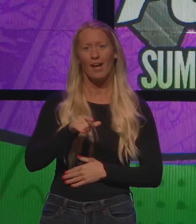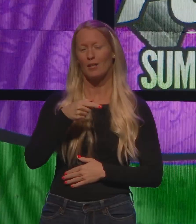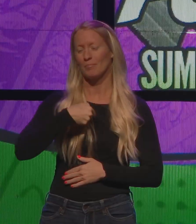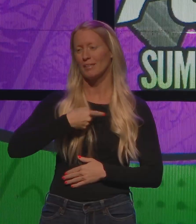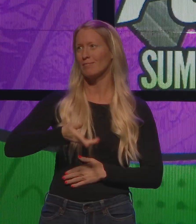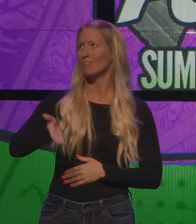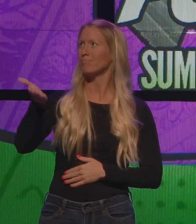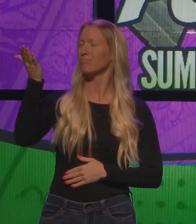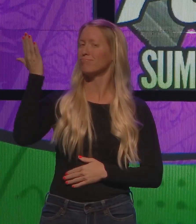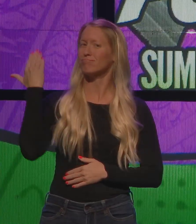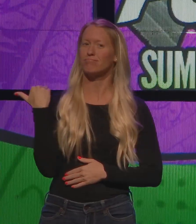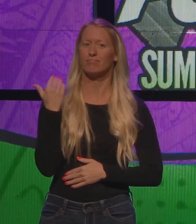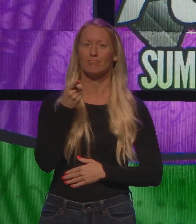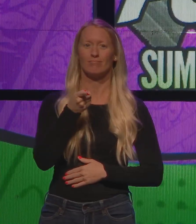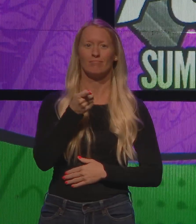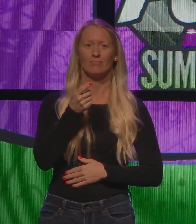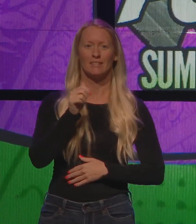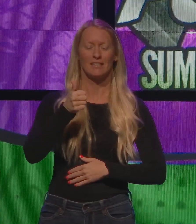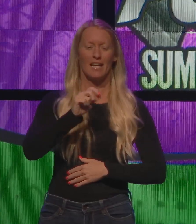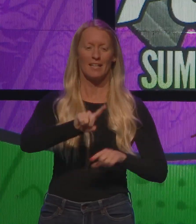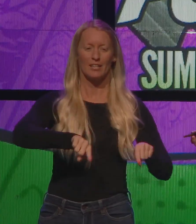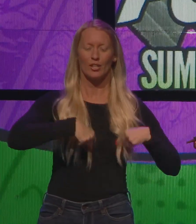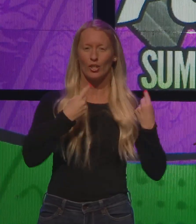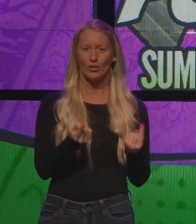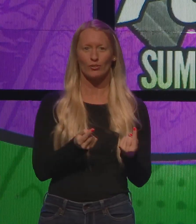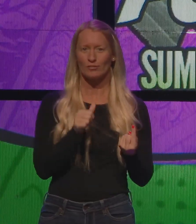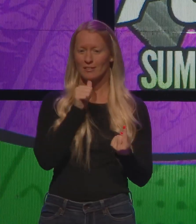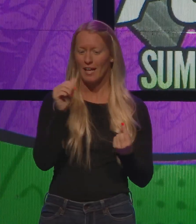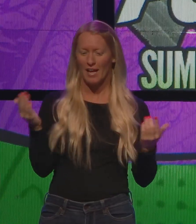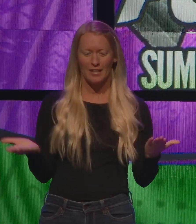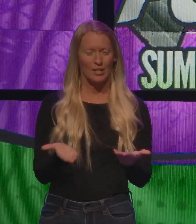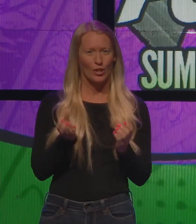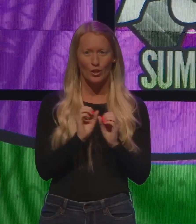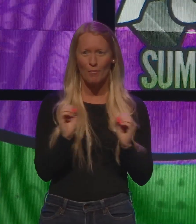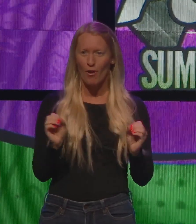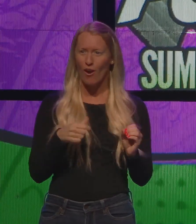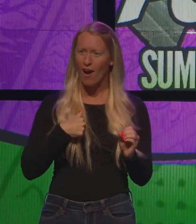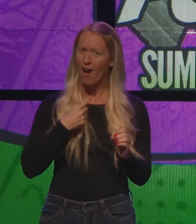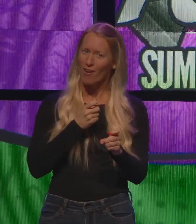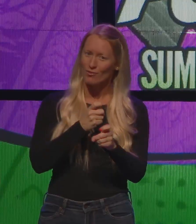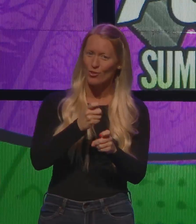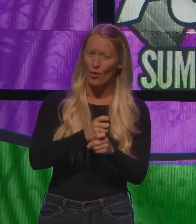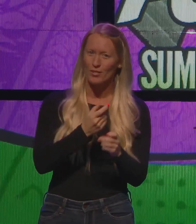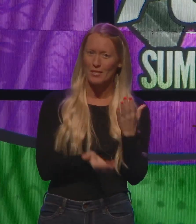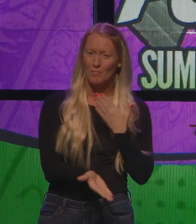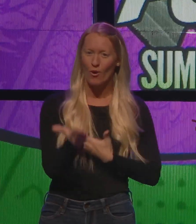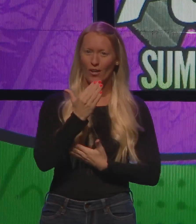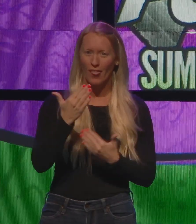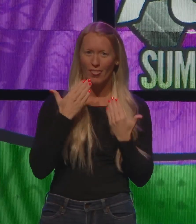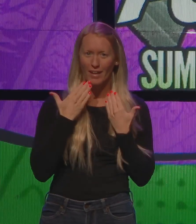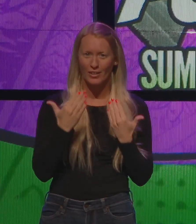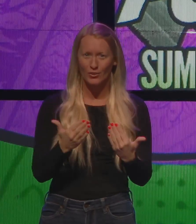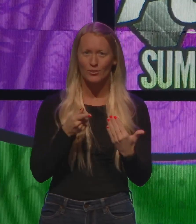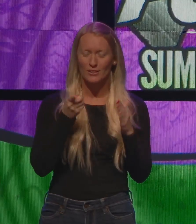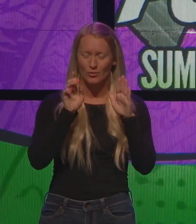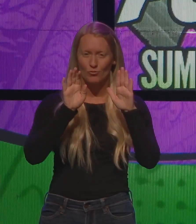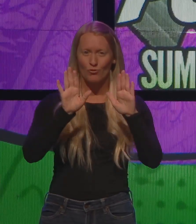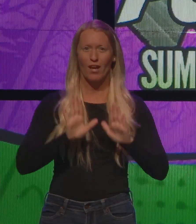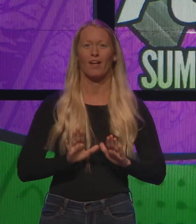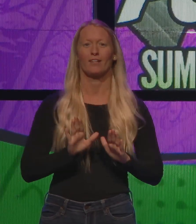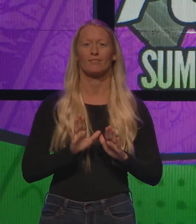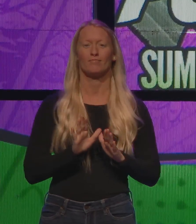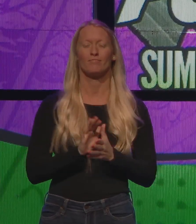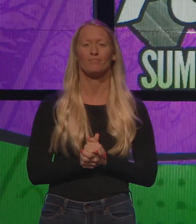not here anymore. Wow, I got good jokes this morning. Thank you. This is great.